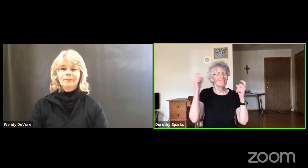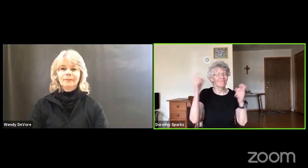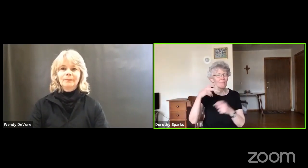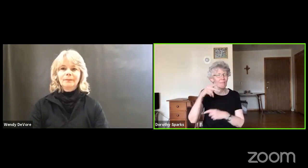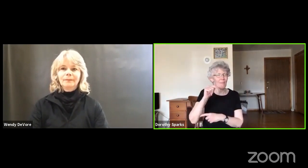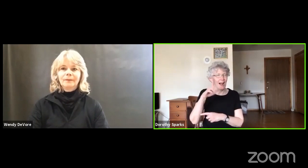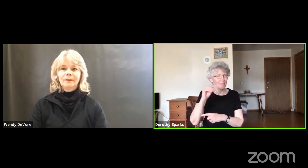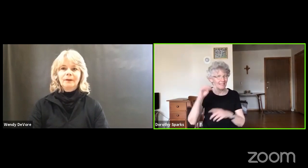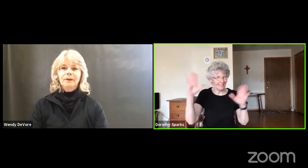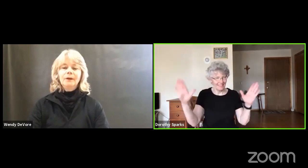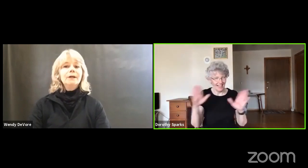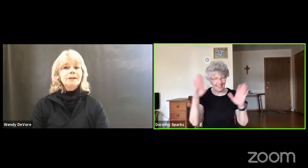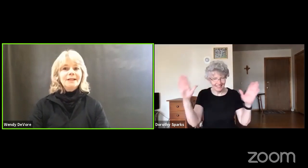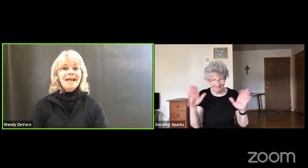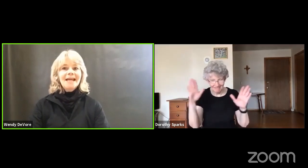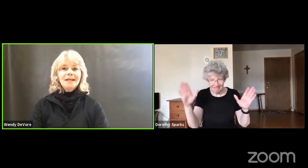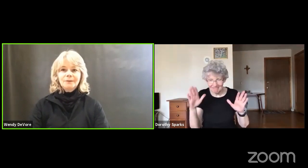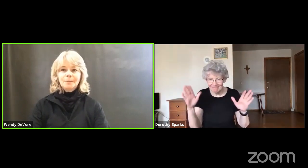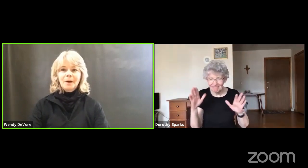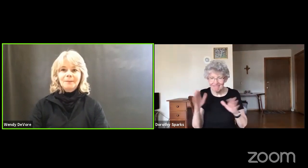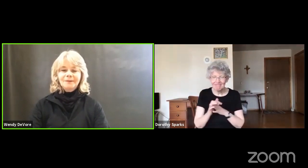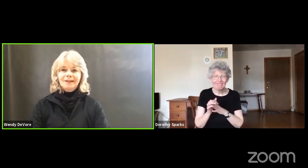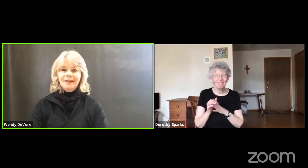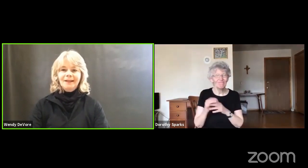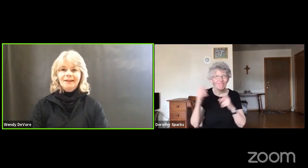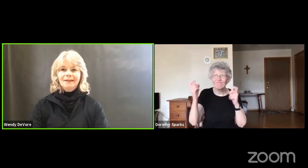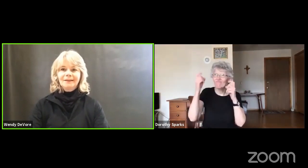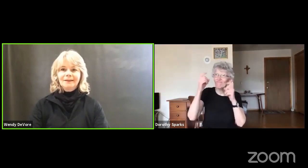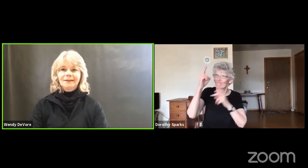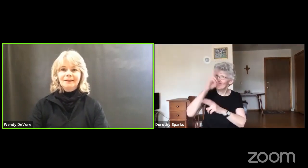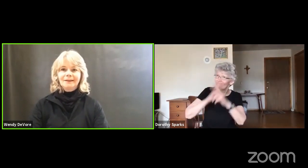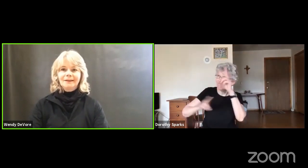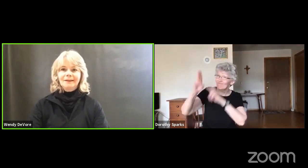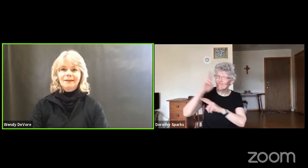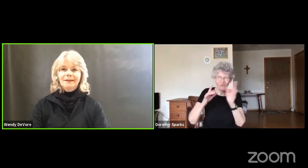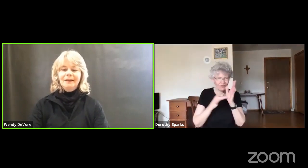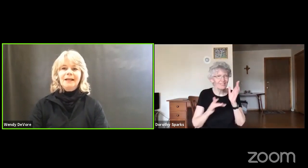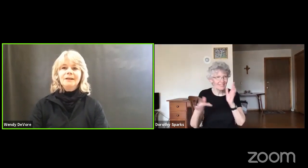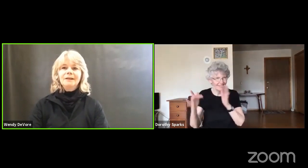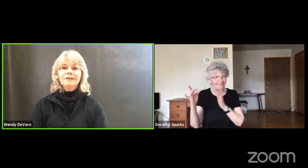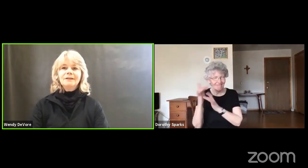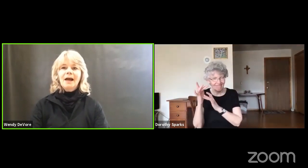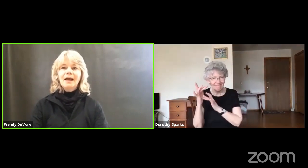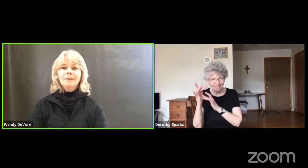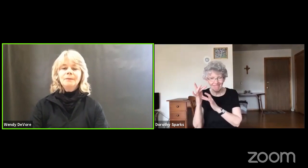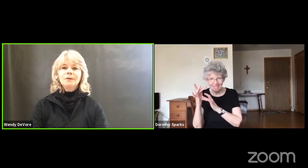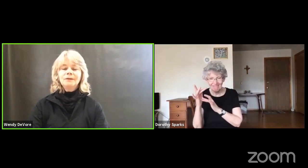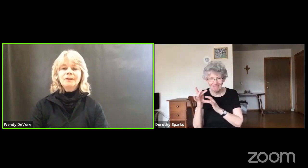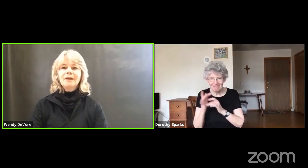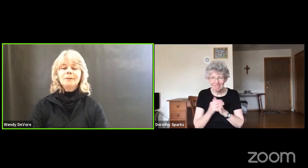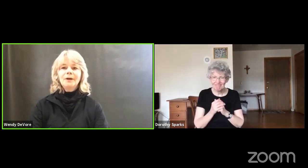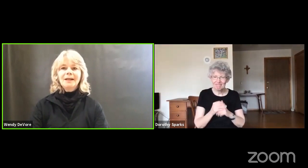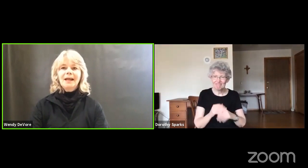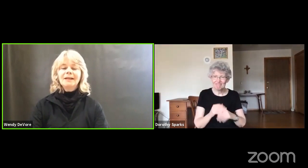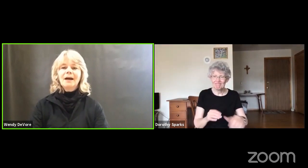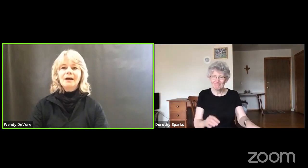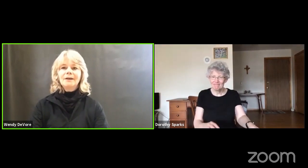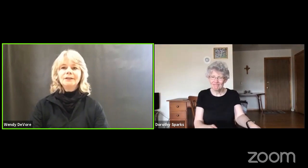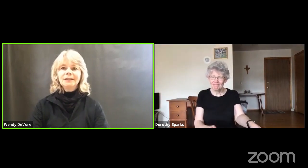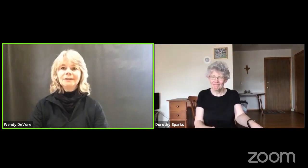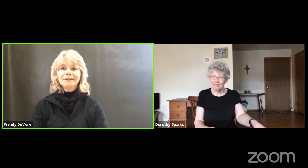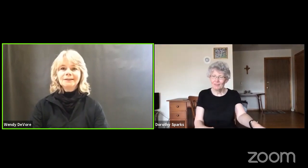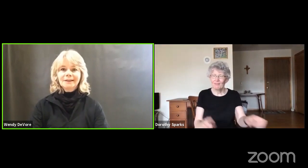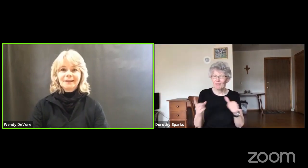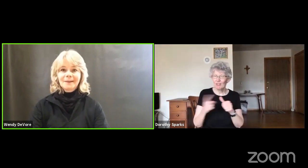Today is Palm Sunday, And it is a time to celebrate and